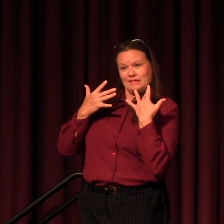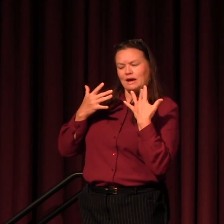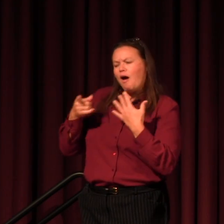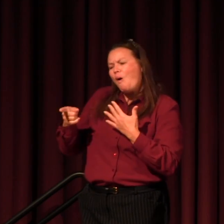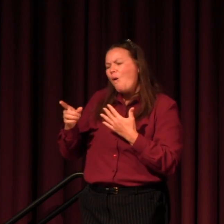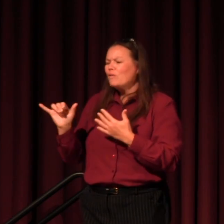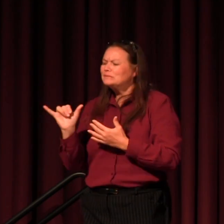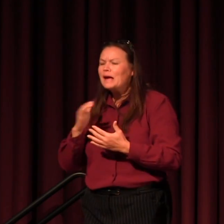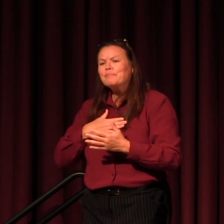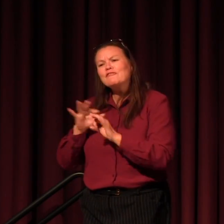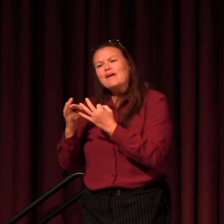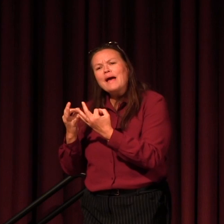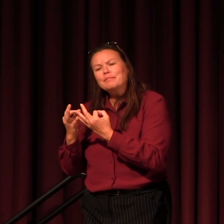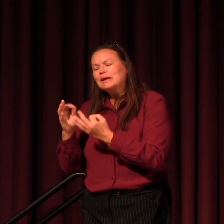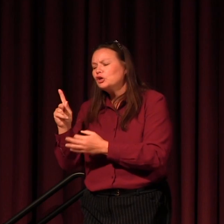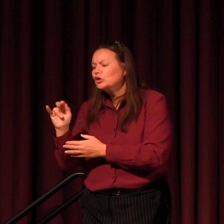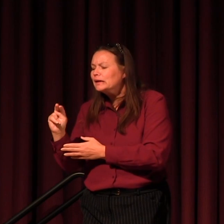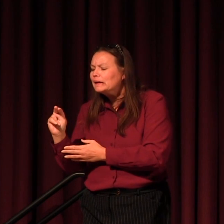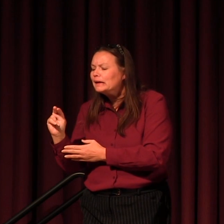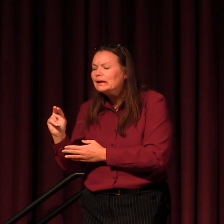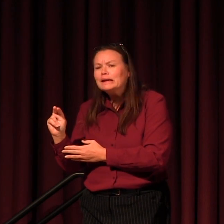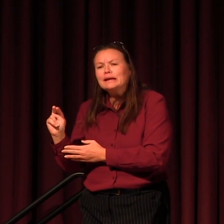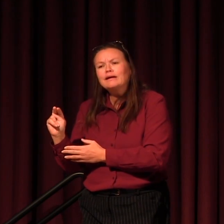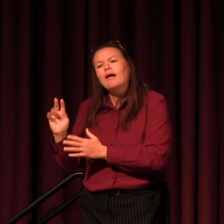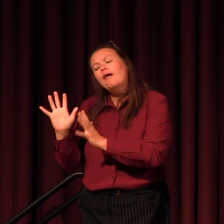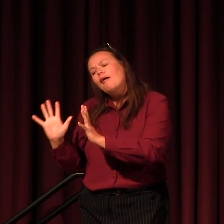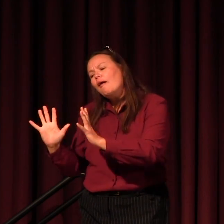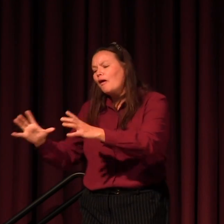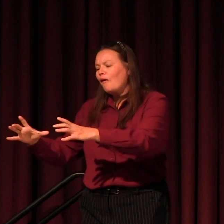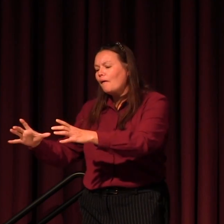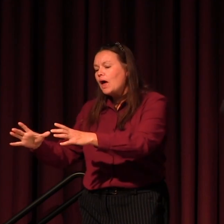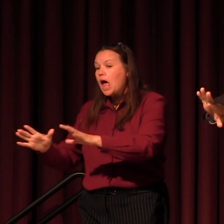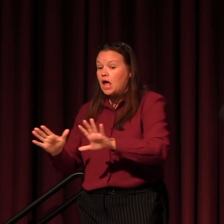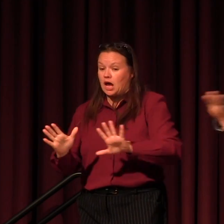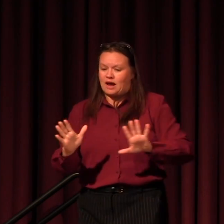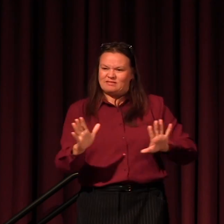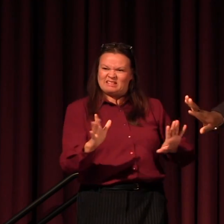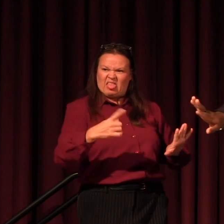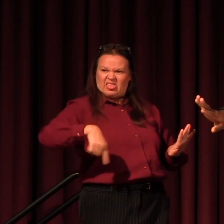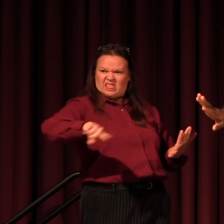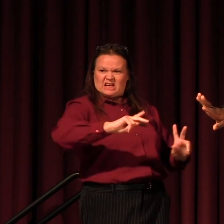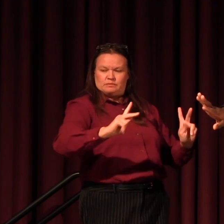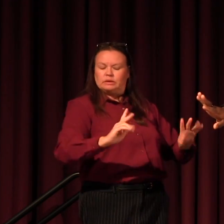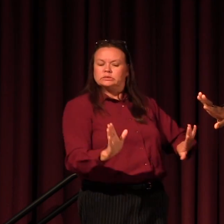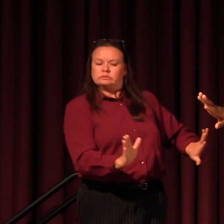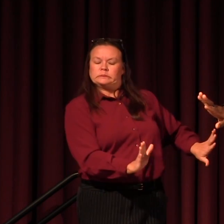sort of draw a circle around them and treat other people like not kin.